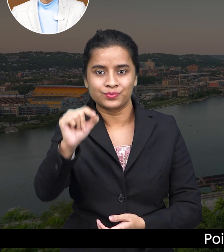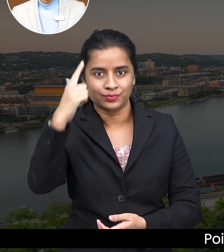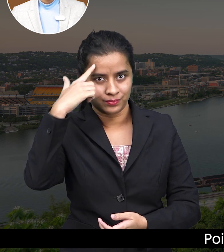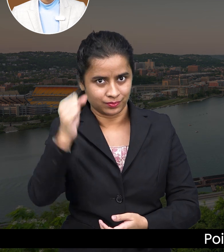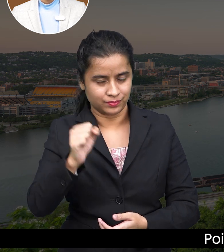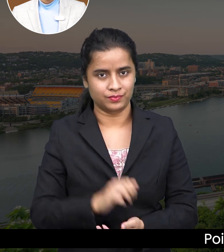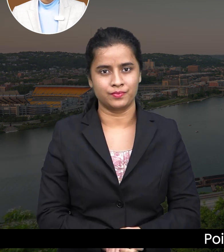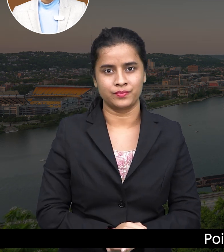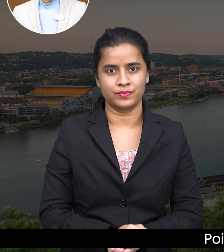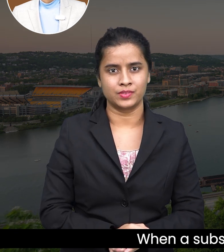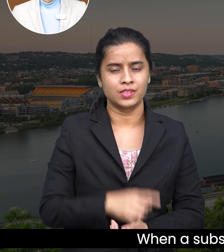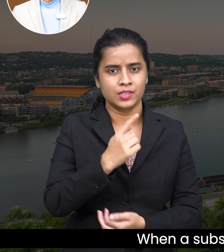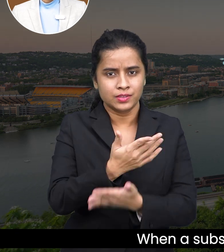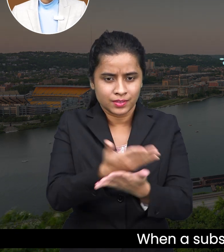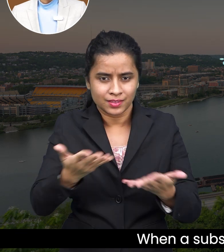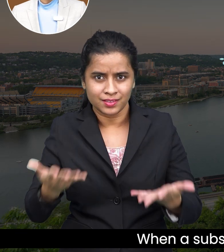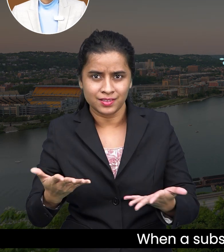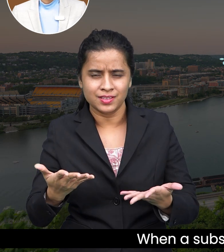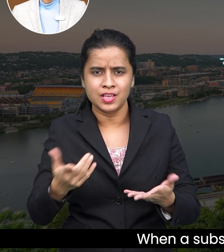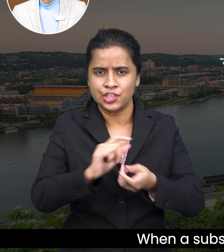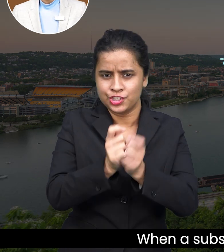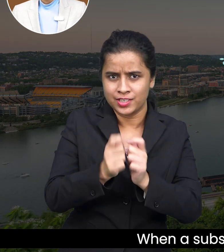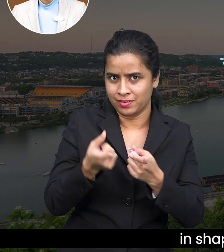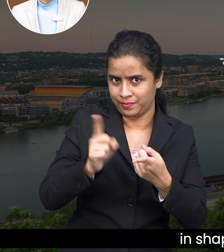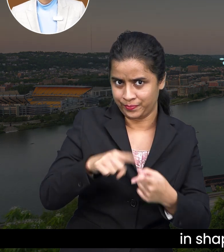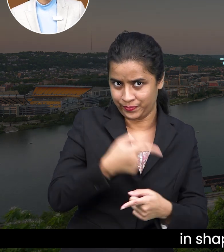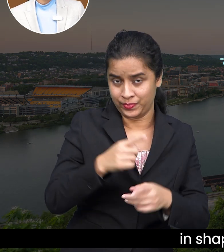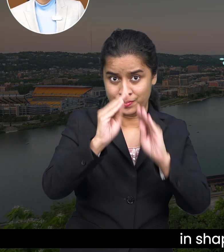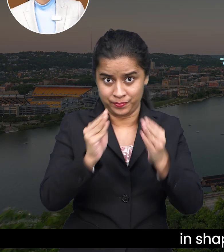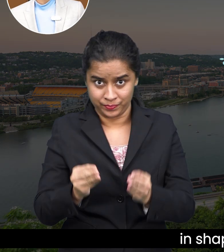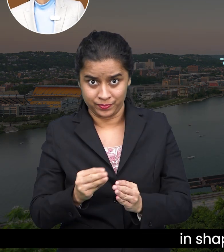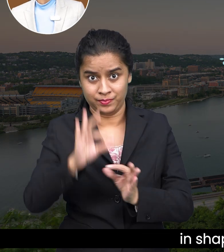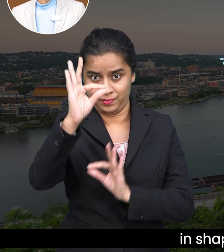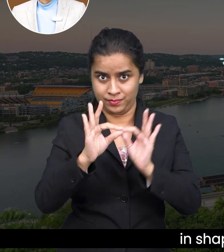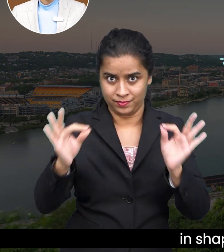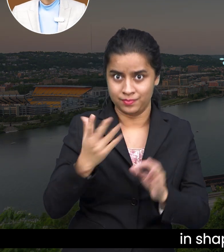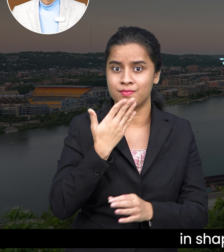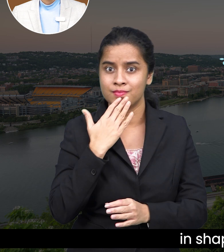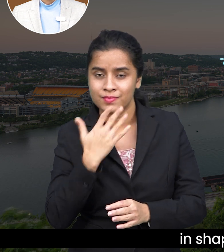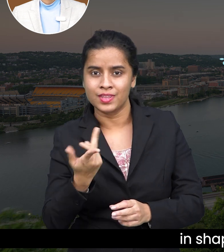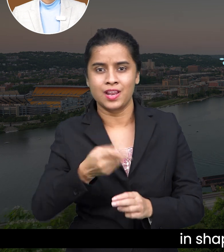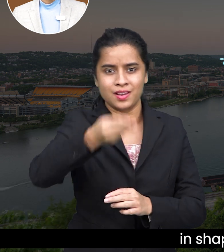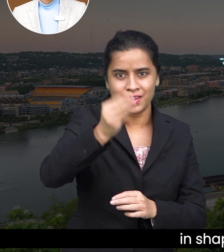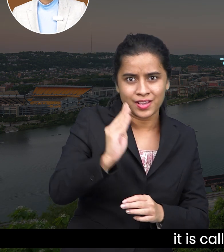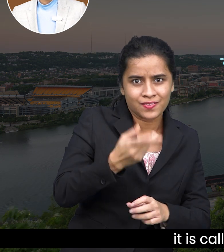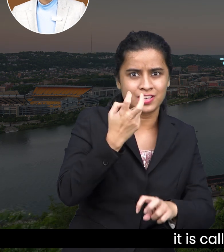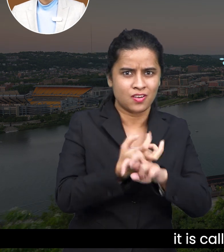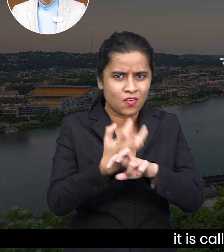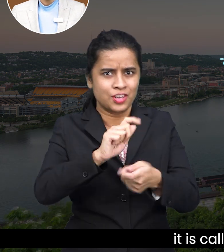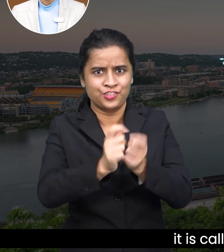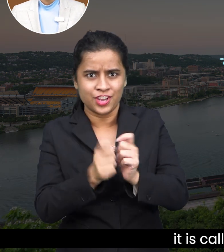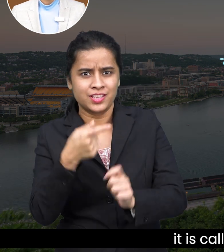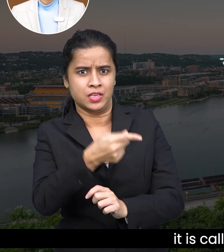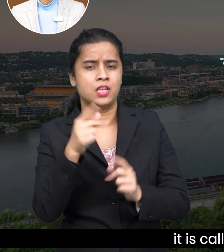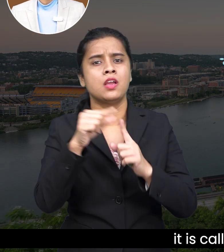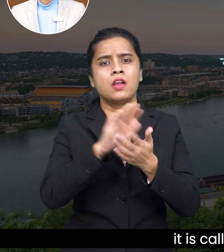Points to remember. When a substance undergoes a change in shape, size, color, or state, it is